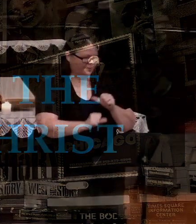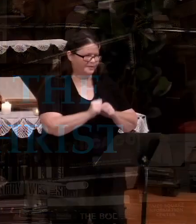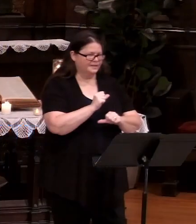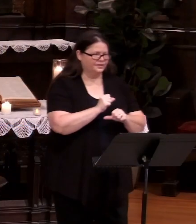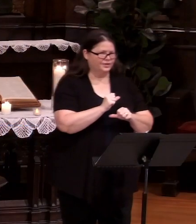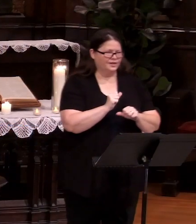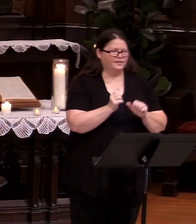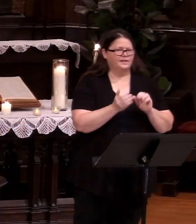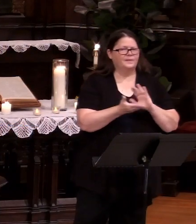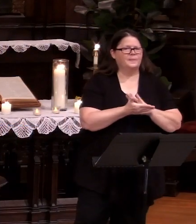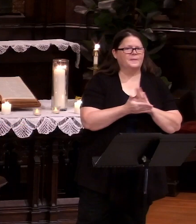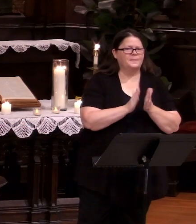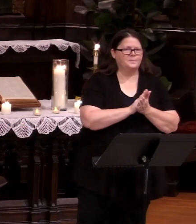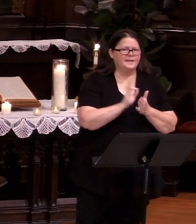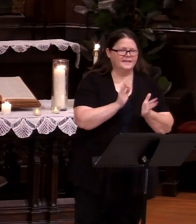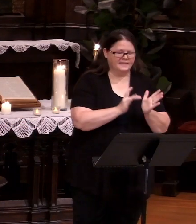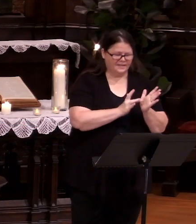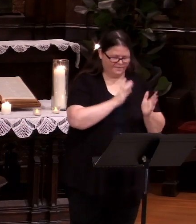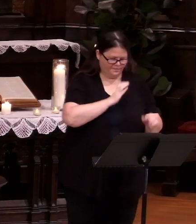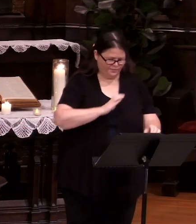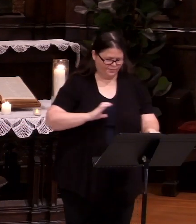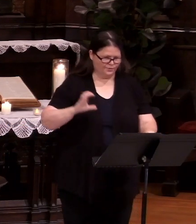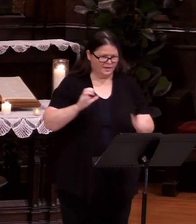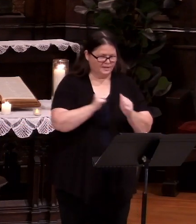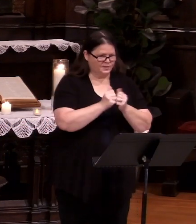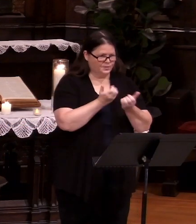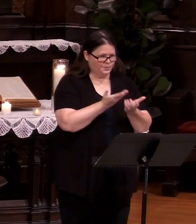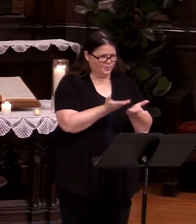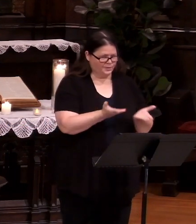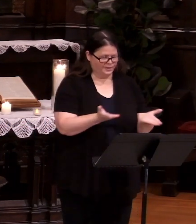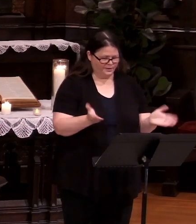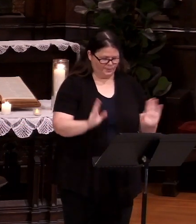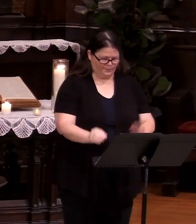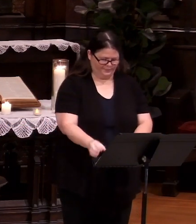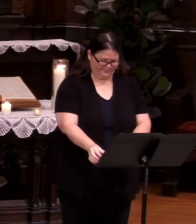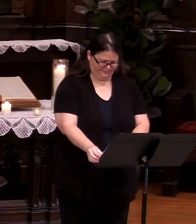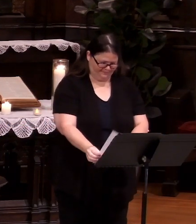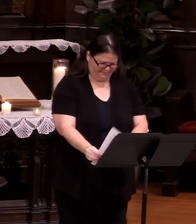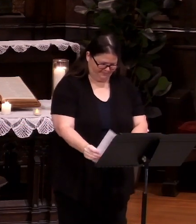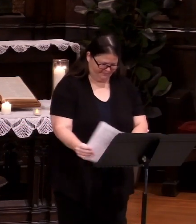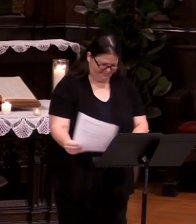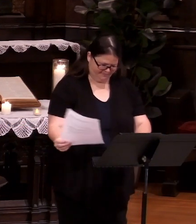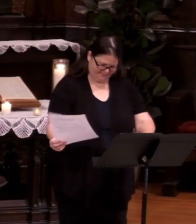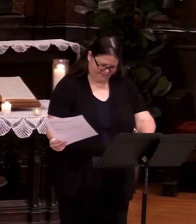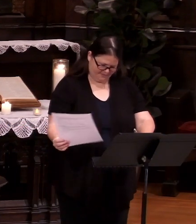the peace of Christ. May it be with you, and may you share it with each other.